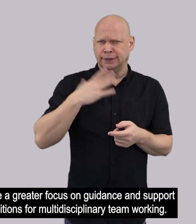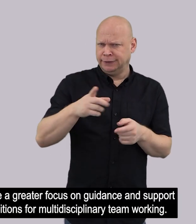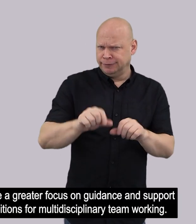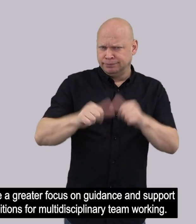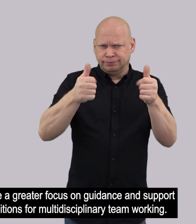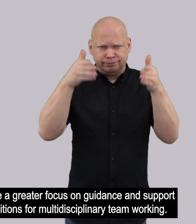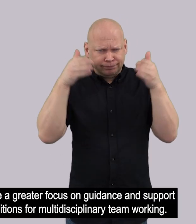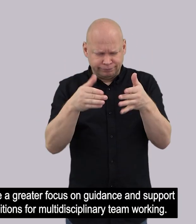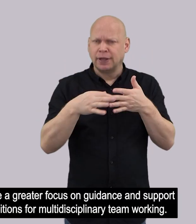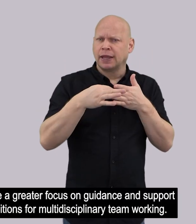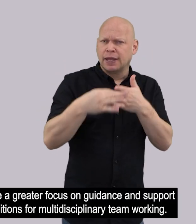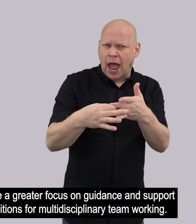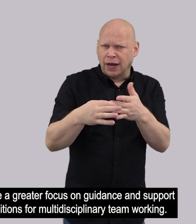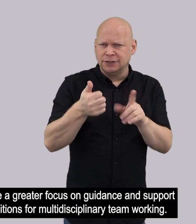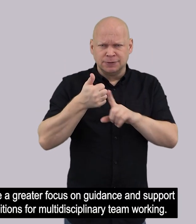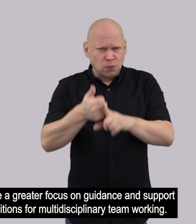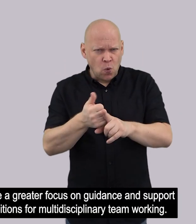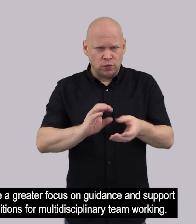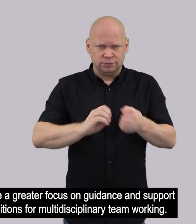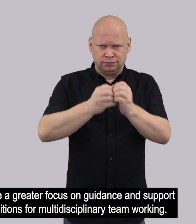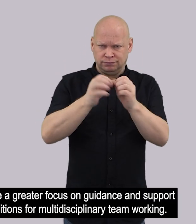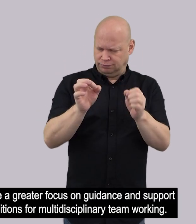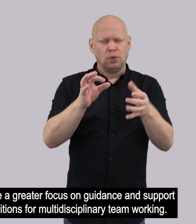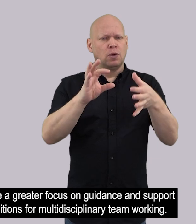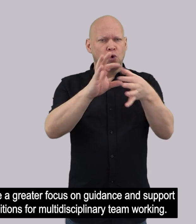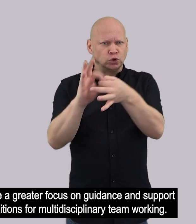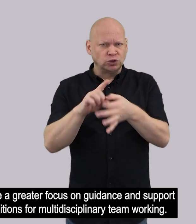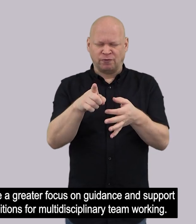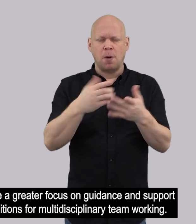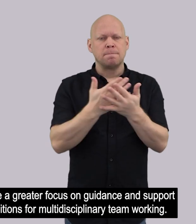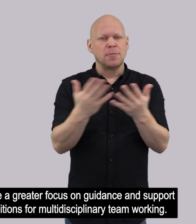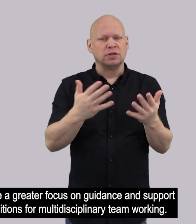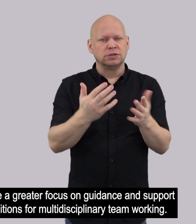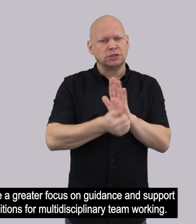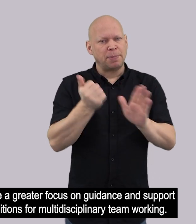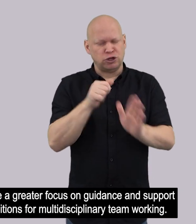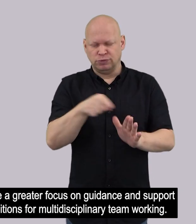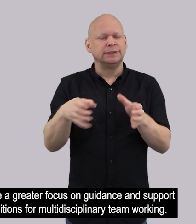there needs to be a greater focus on guidance and support to create the conditions for multidisciplinary teams working.